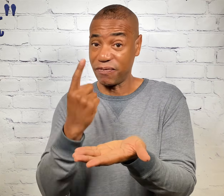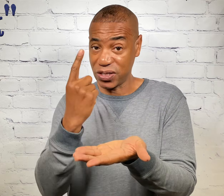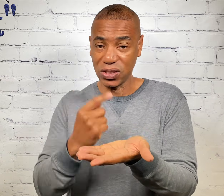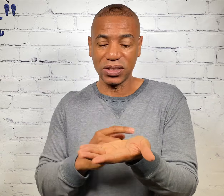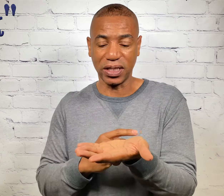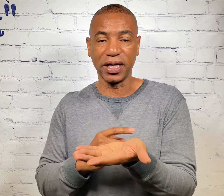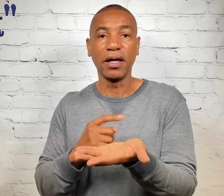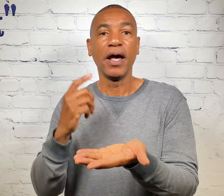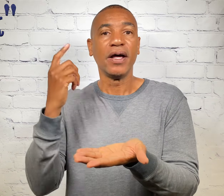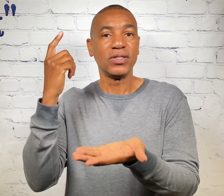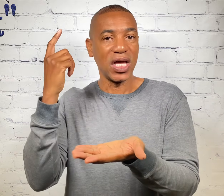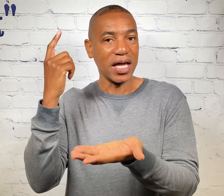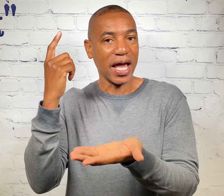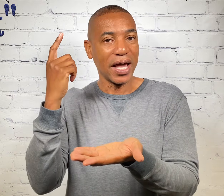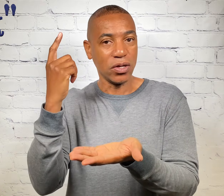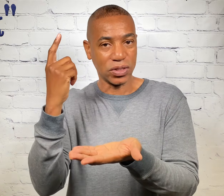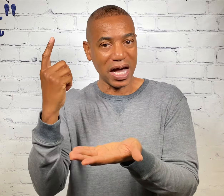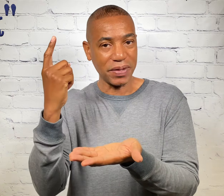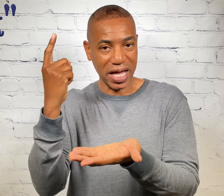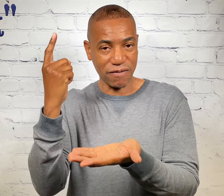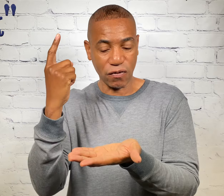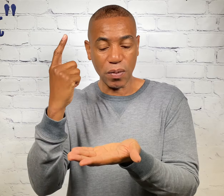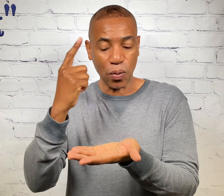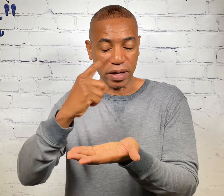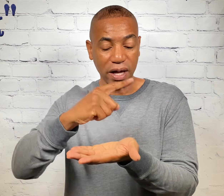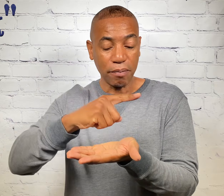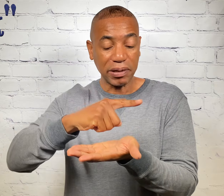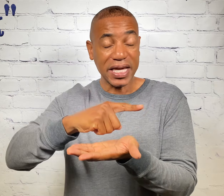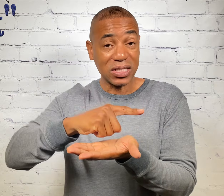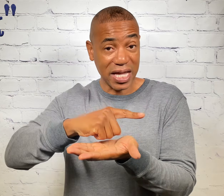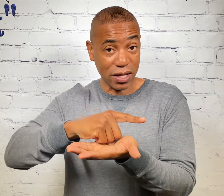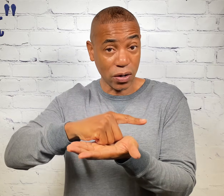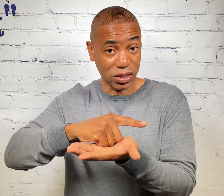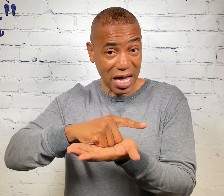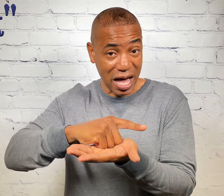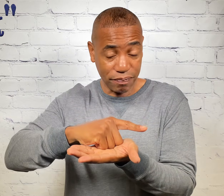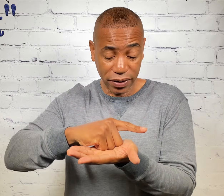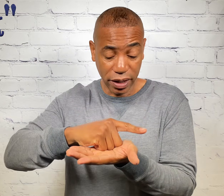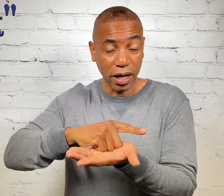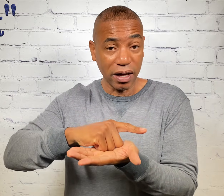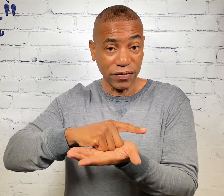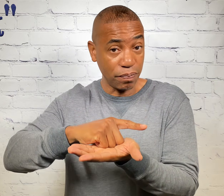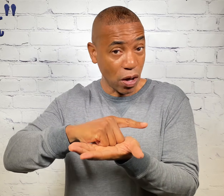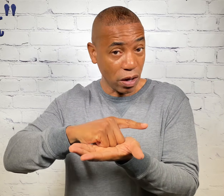facing the ceiling, take your dominant hand, form a 1, place that on top of the palm of